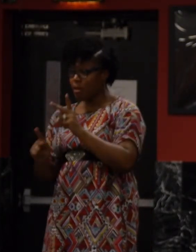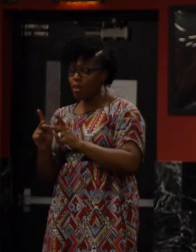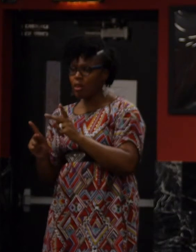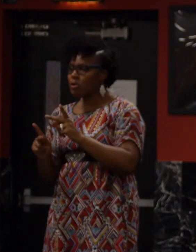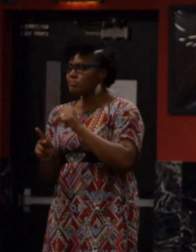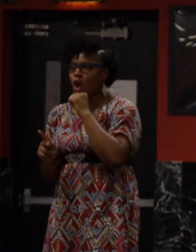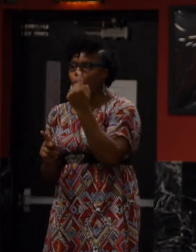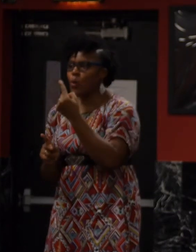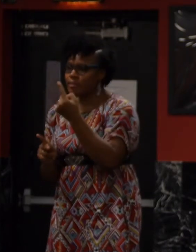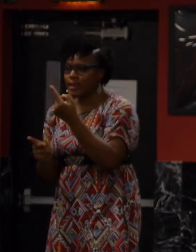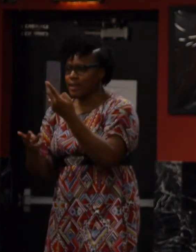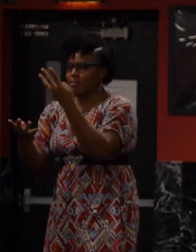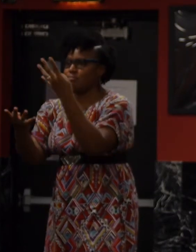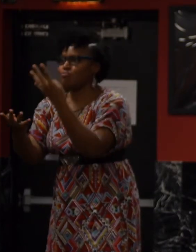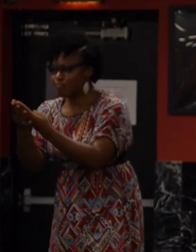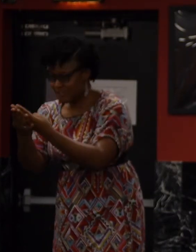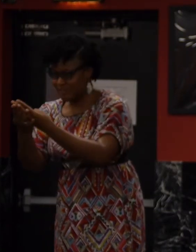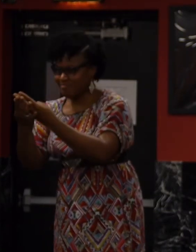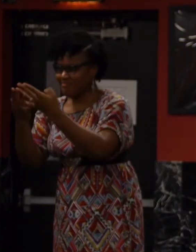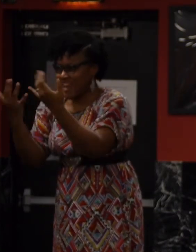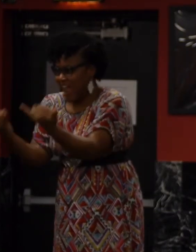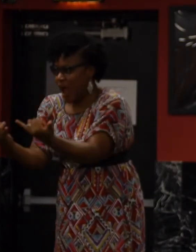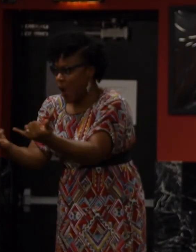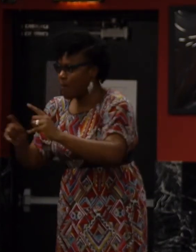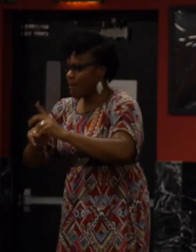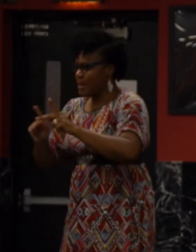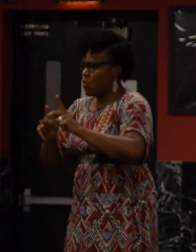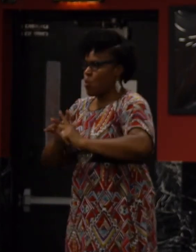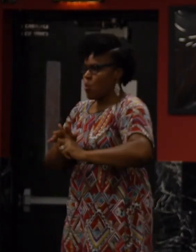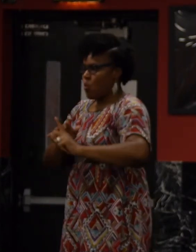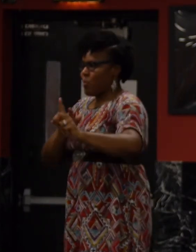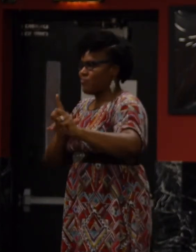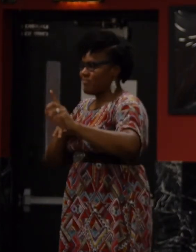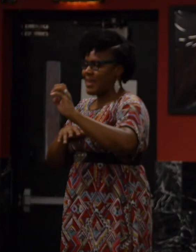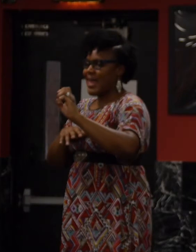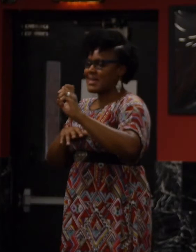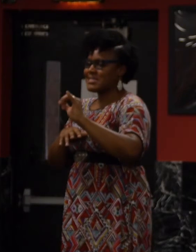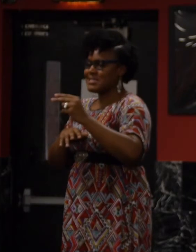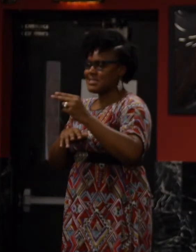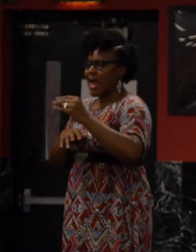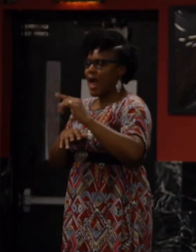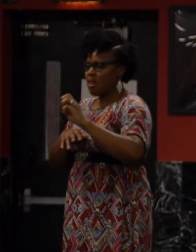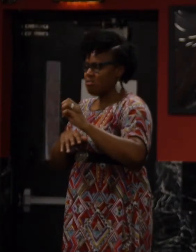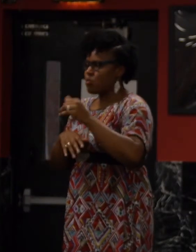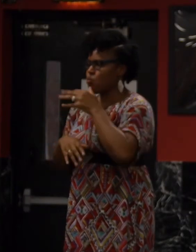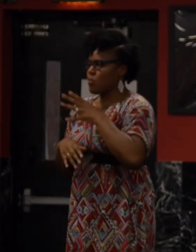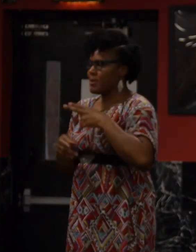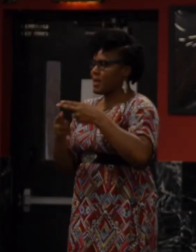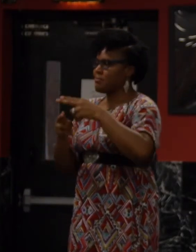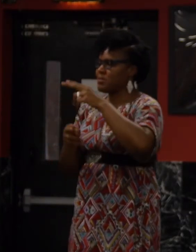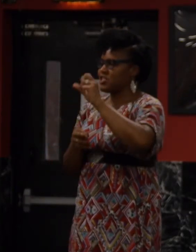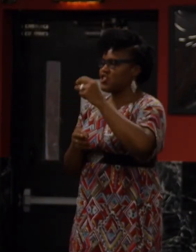are behind bars, but we also have people in exile. And I'm thinking specifically of Assata Shakur